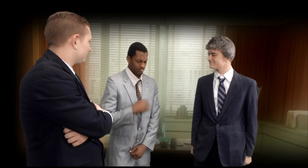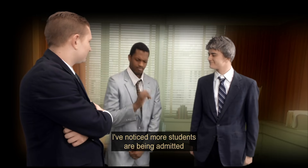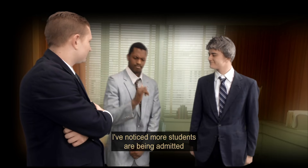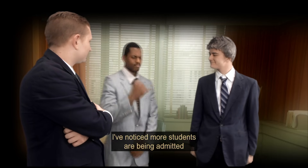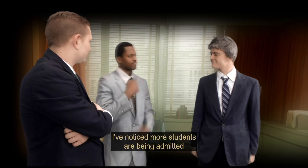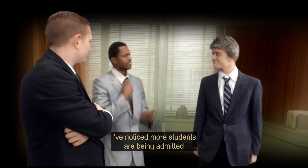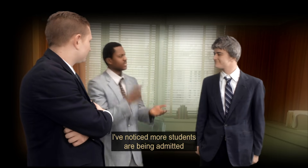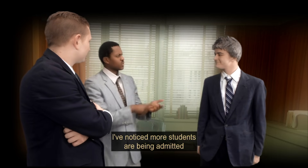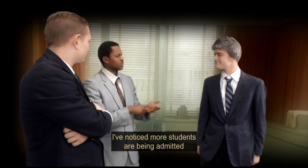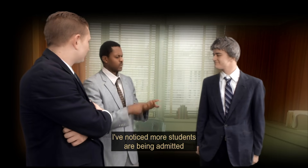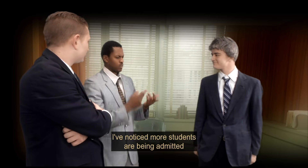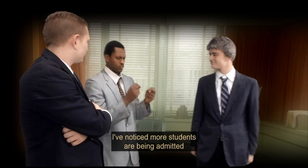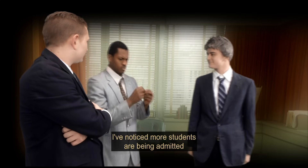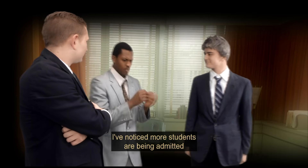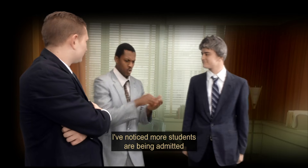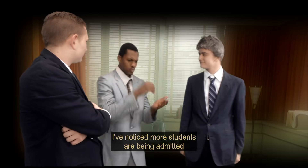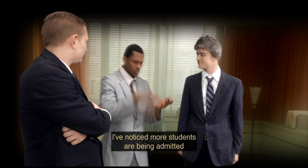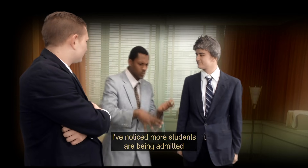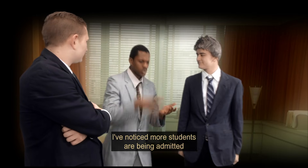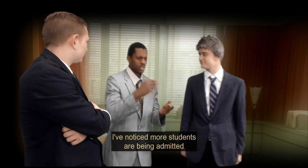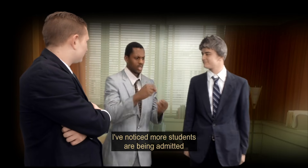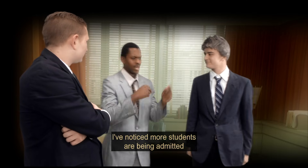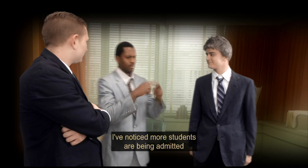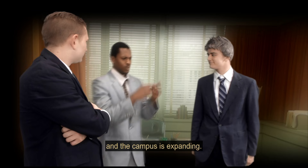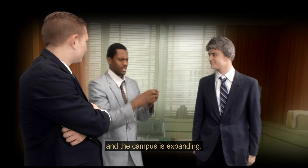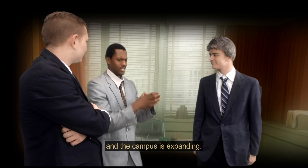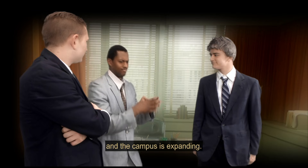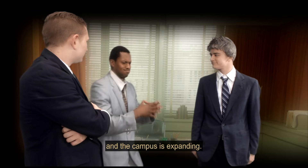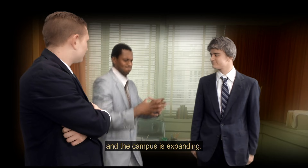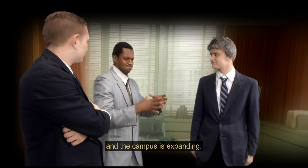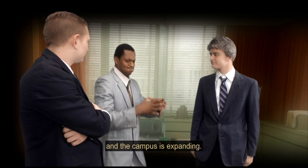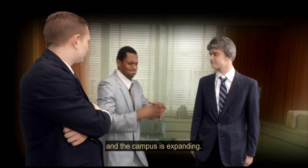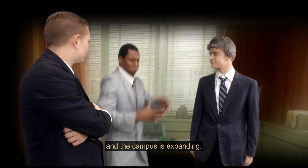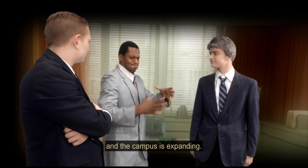I notice more students are being admitted and the campus is expanding.